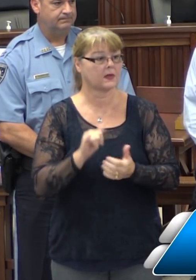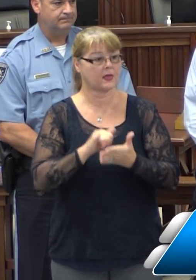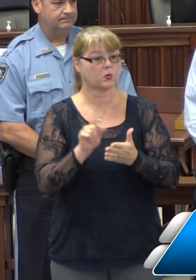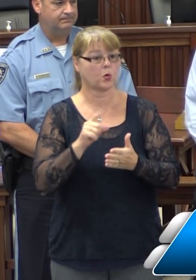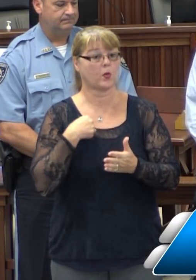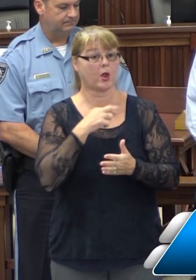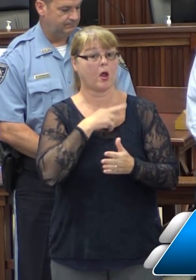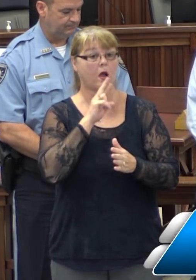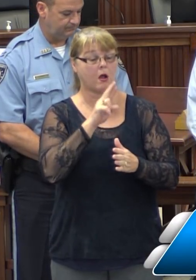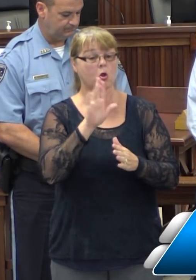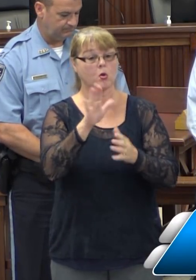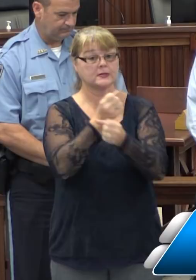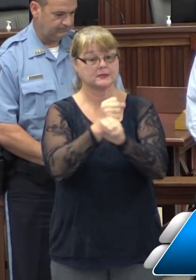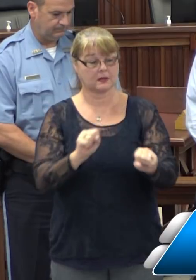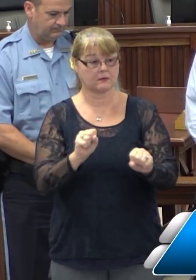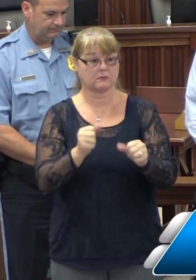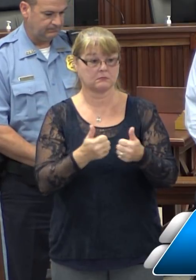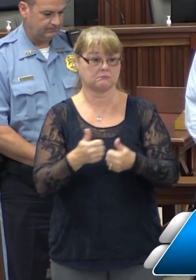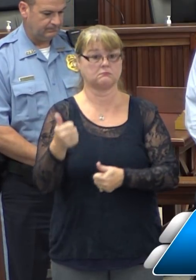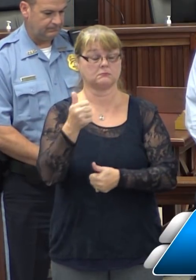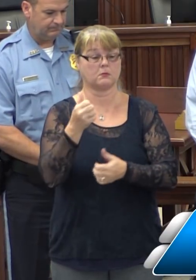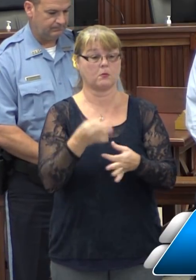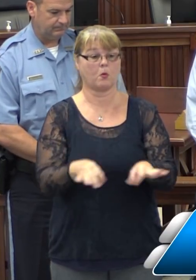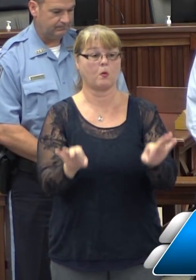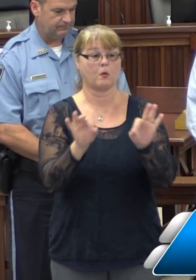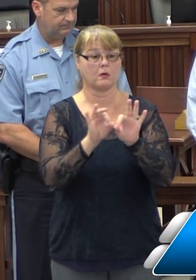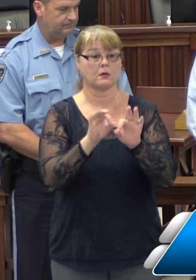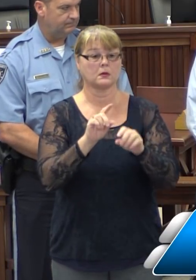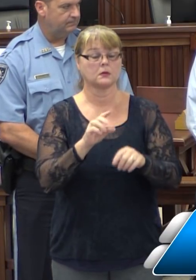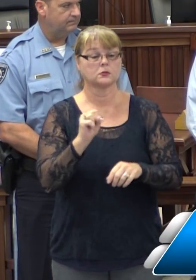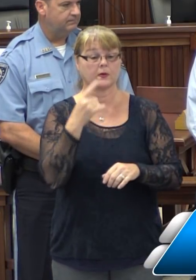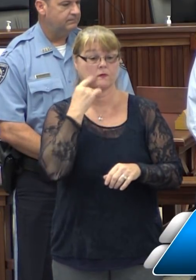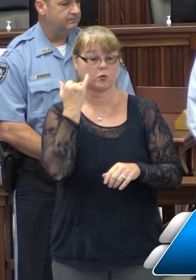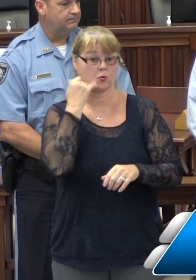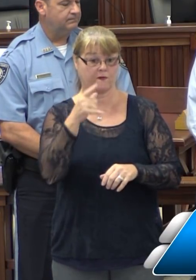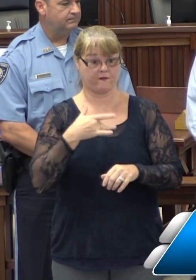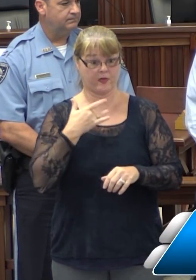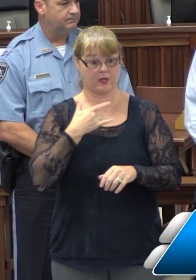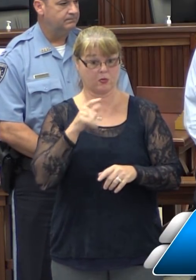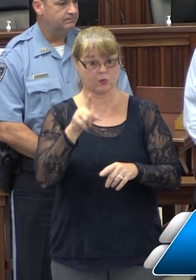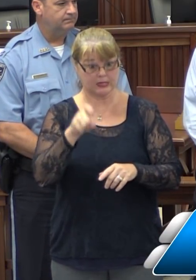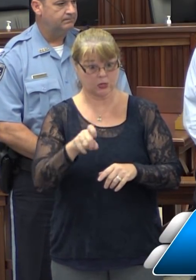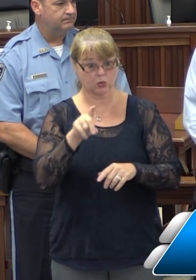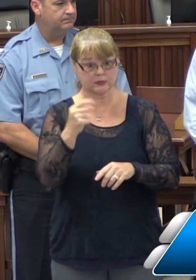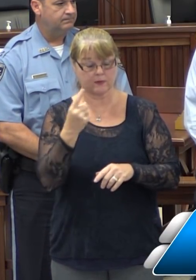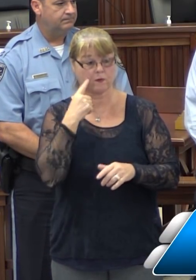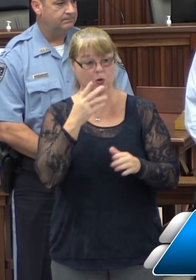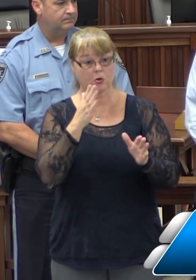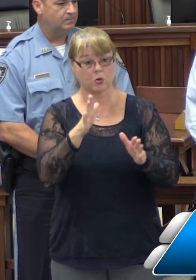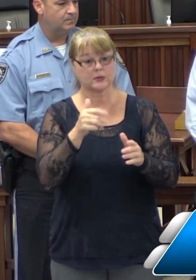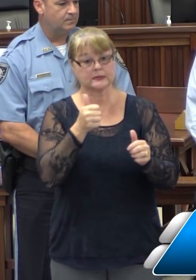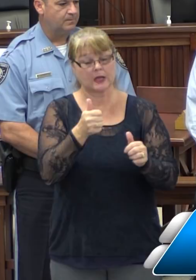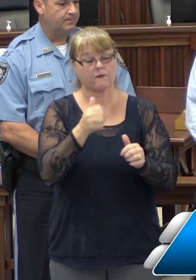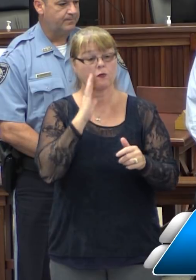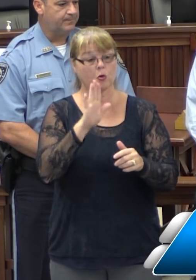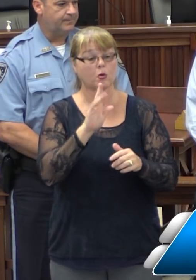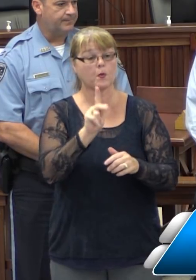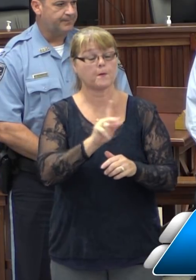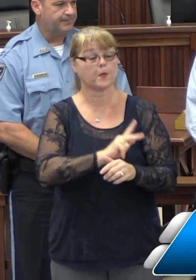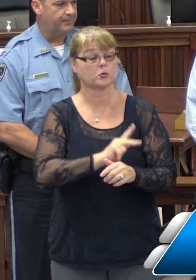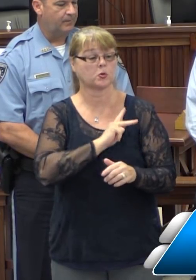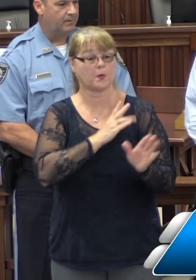where we are. Your safety is paramount. So again, if you feel like you need to take some actions for your personal preparedness, we encourage you to do